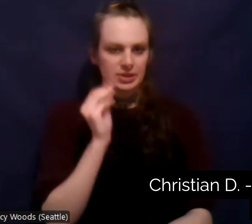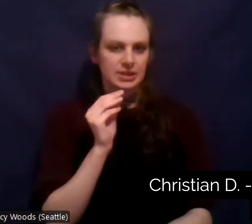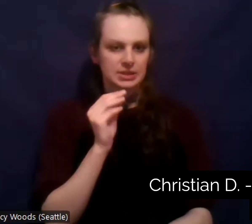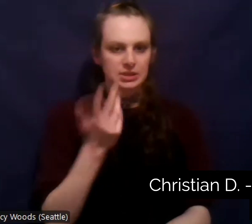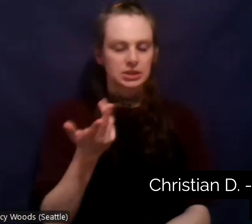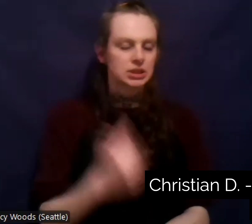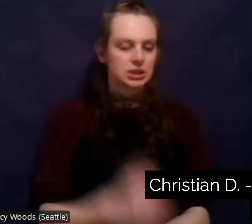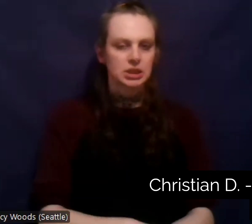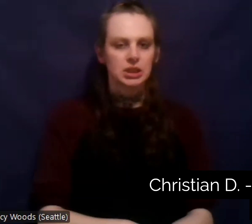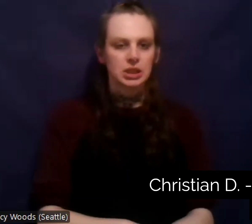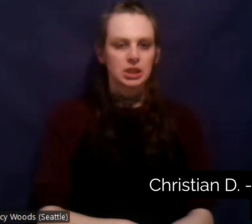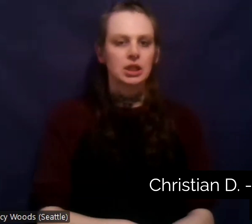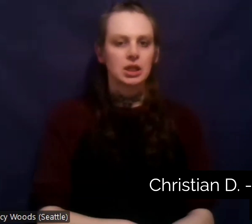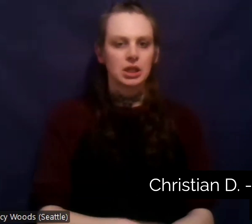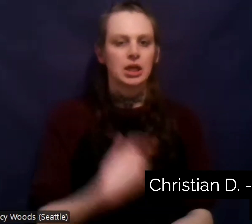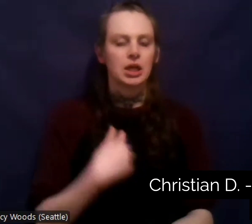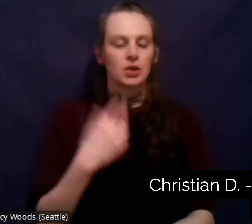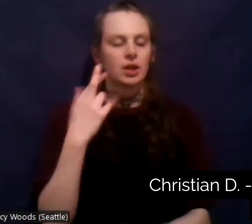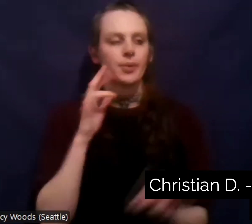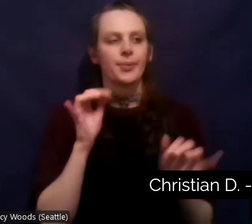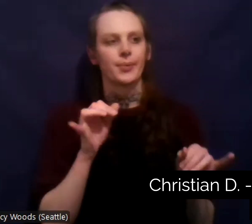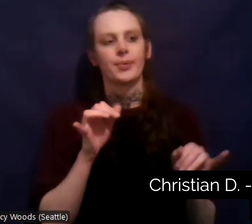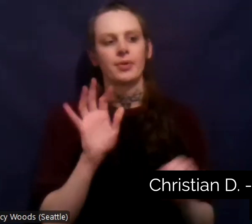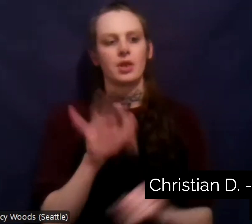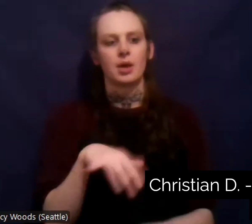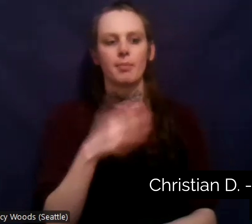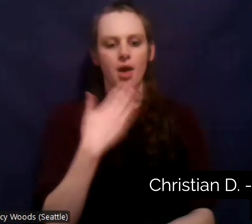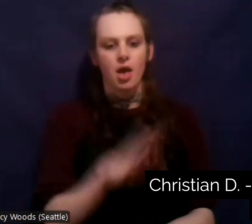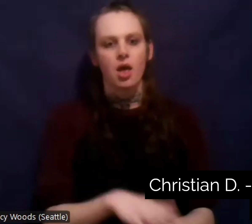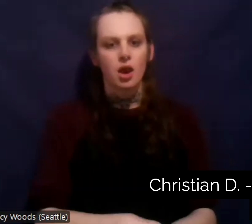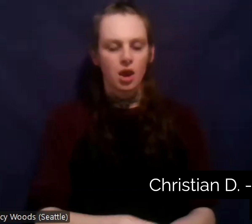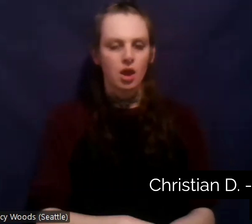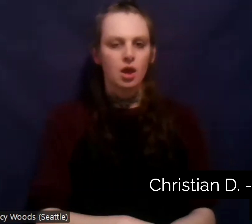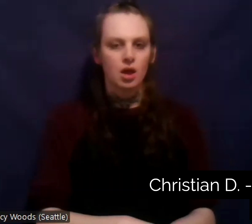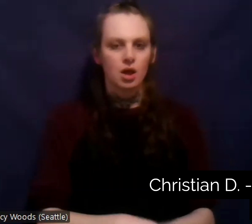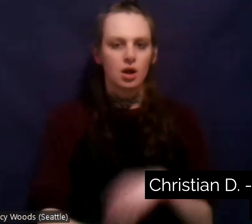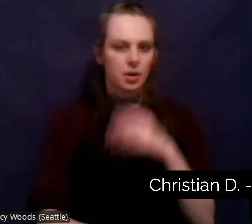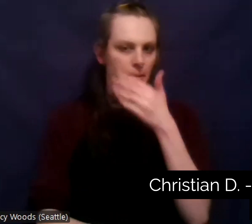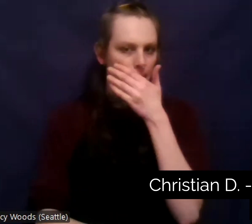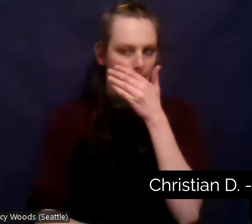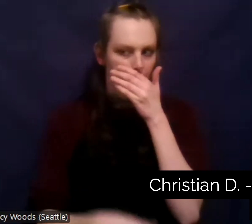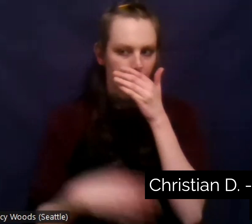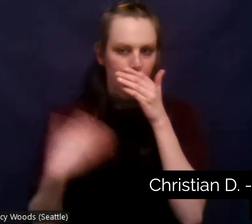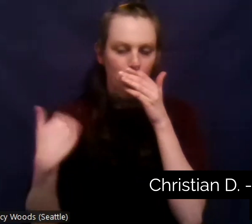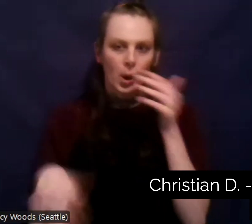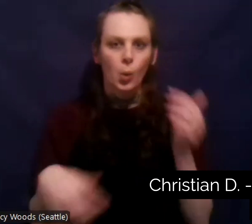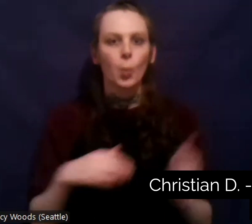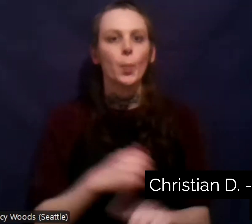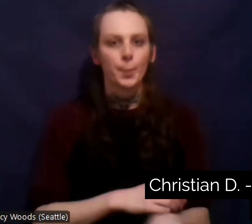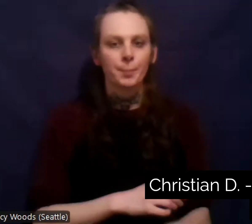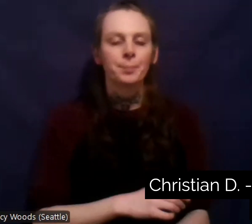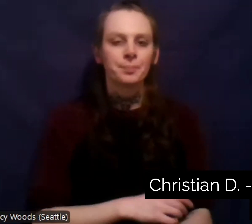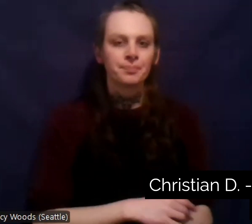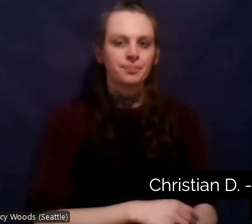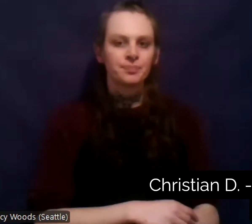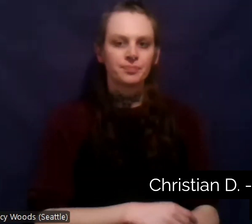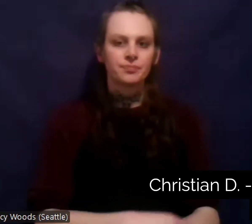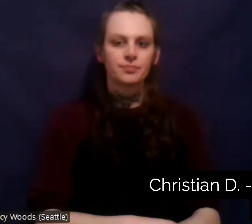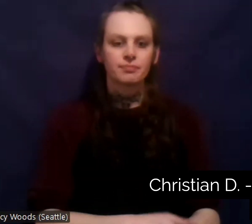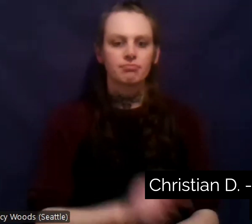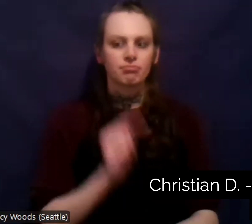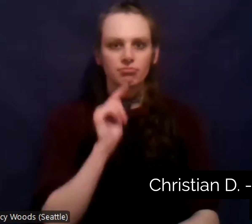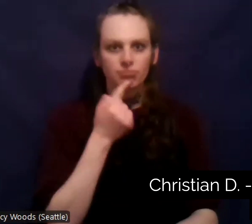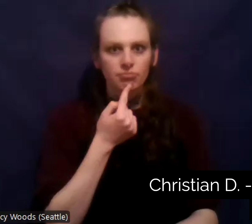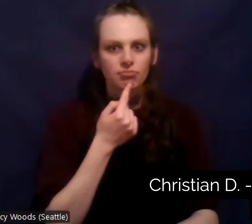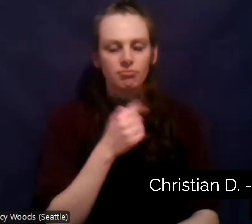oh wow, that's really bad. Also, like, wow, yeah, it's pretty intense.